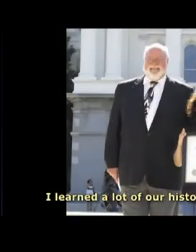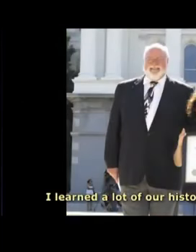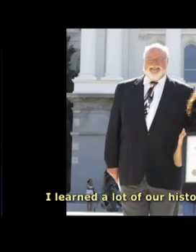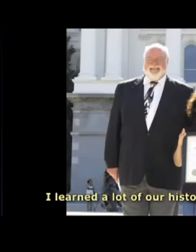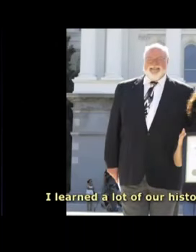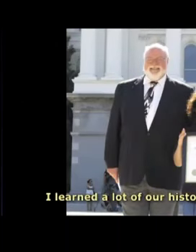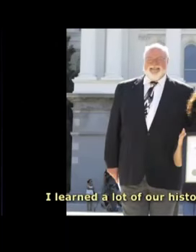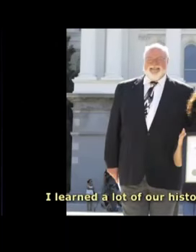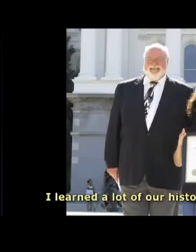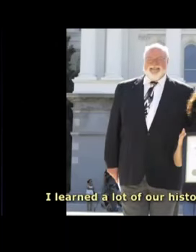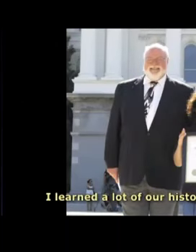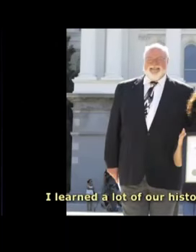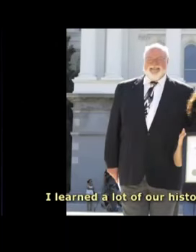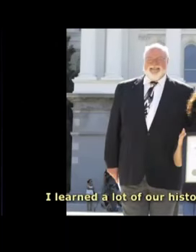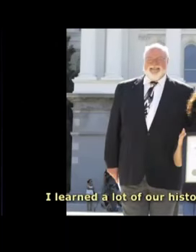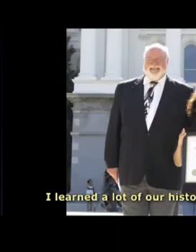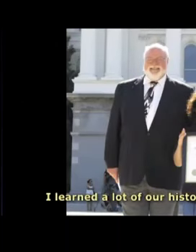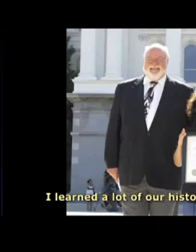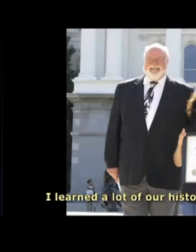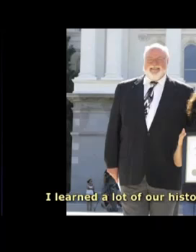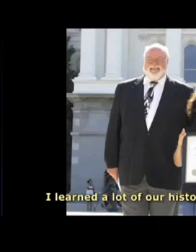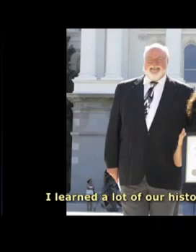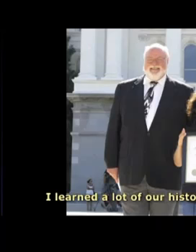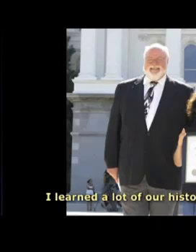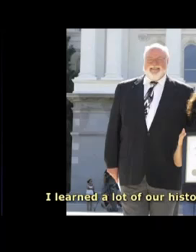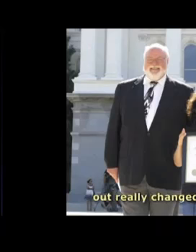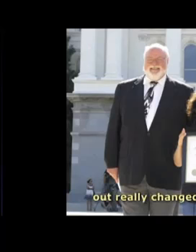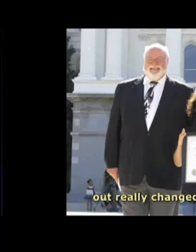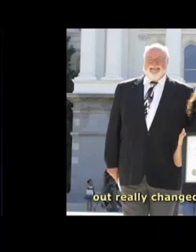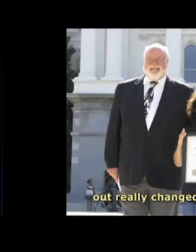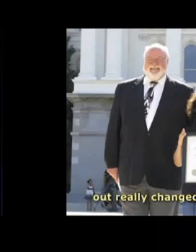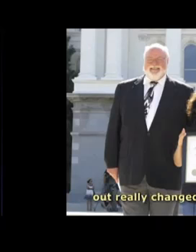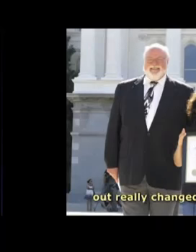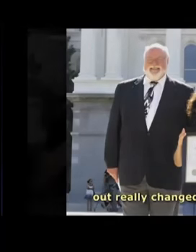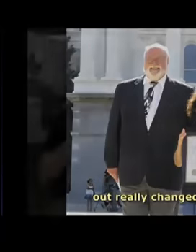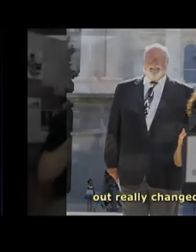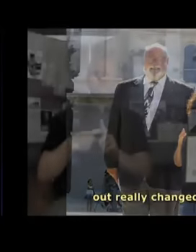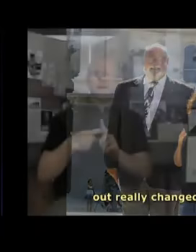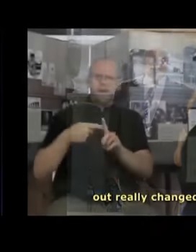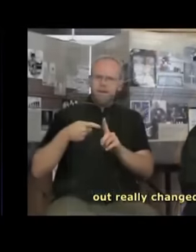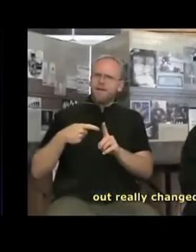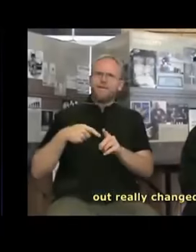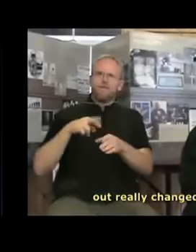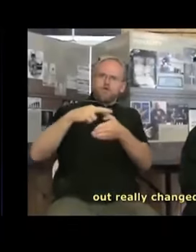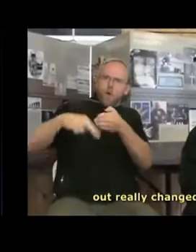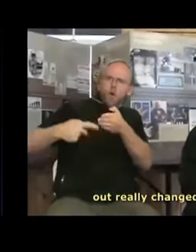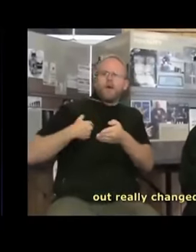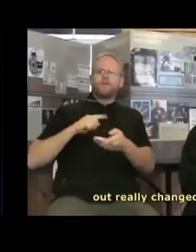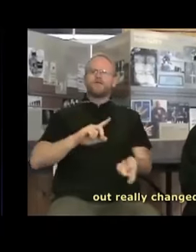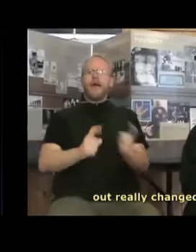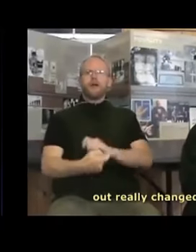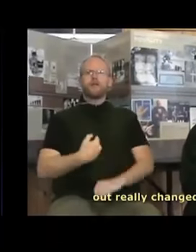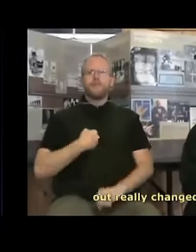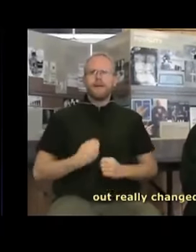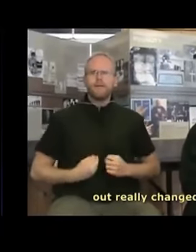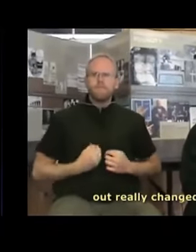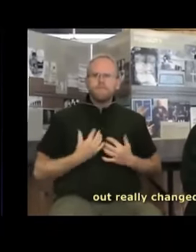I learned a lot of our history, and also I came out really changed. And